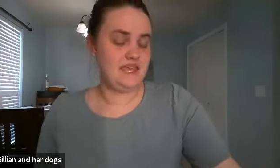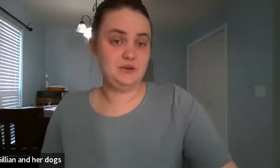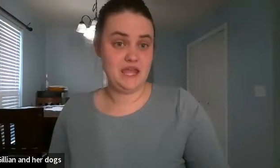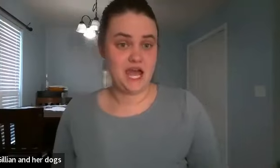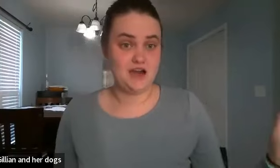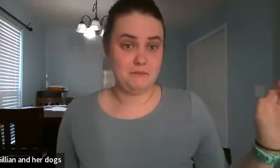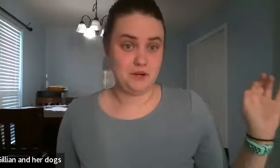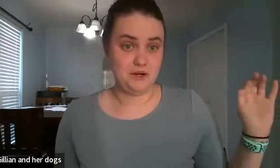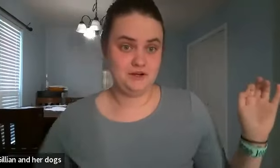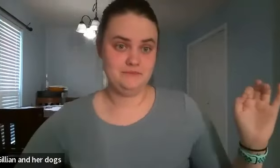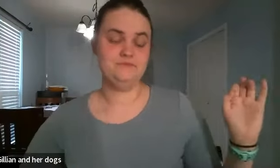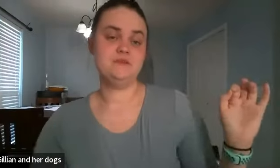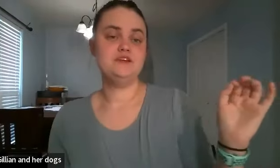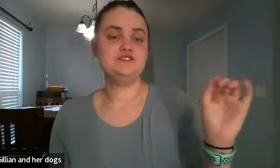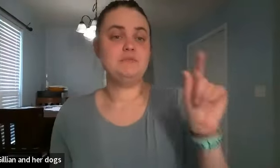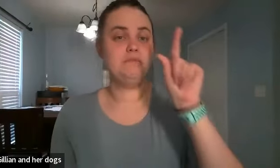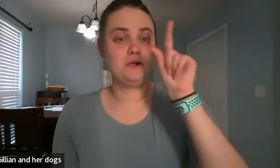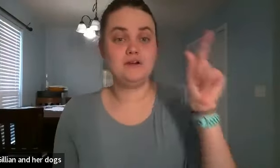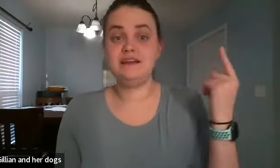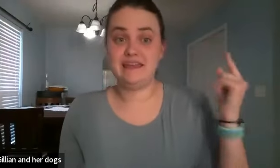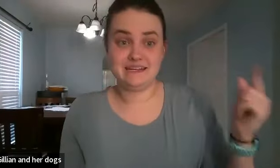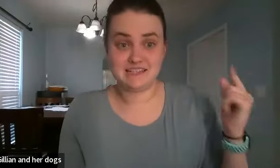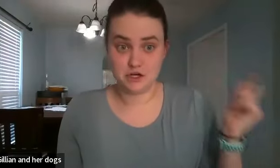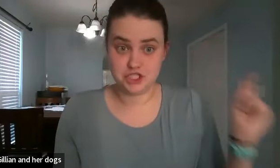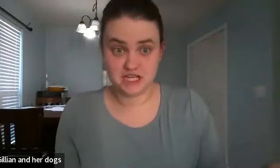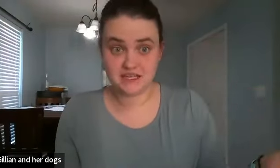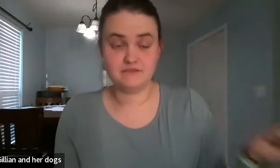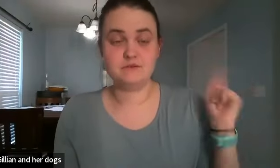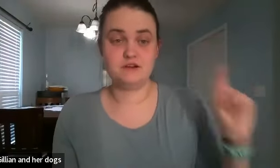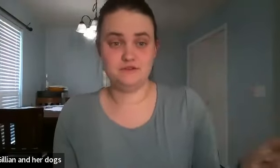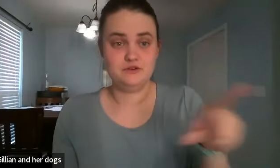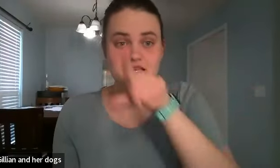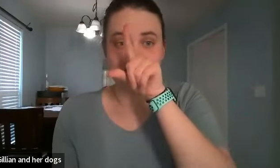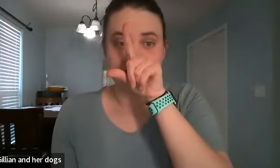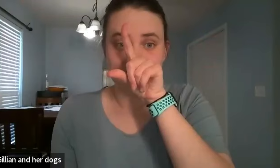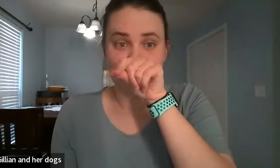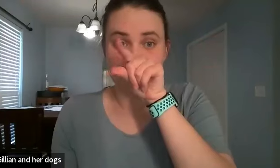Then we have bird. So bird, again, is like our chicken from our food. It's bird.